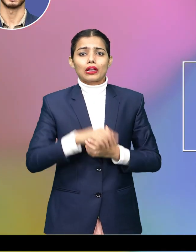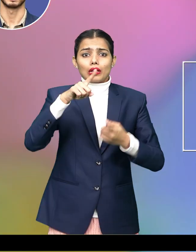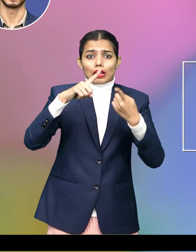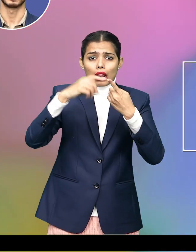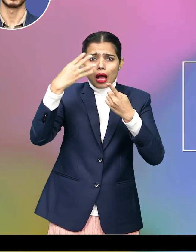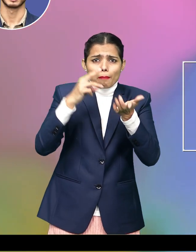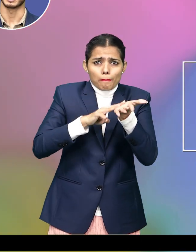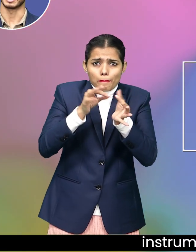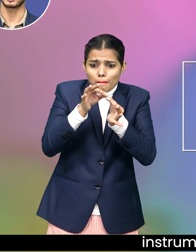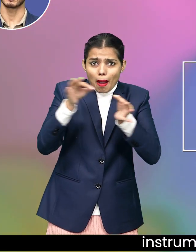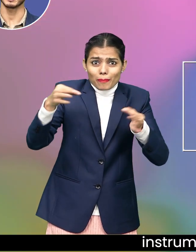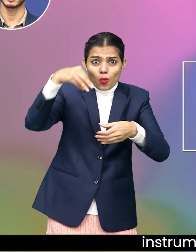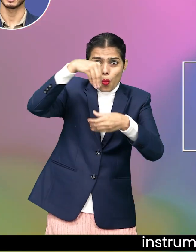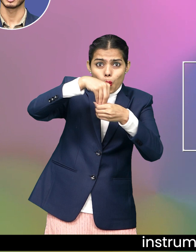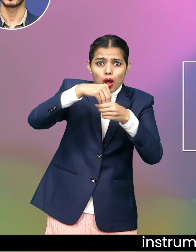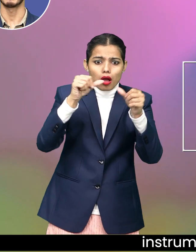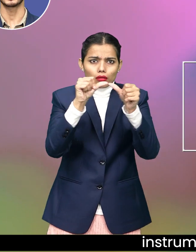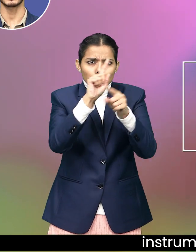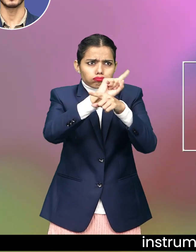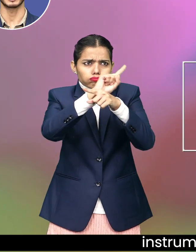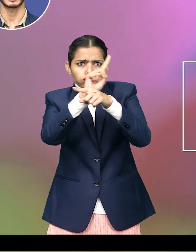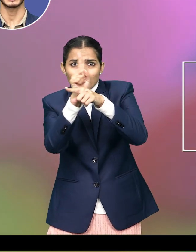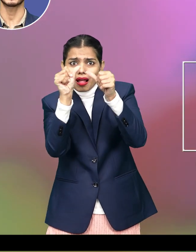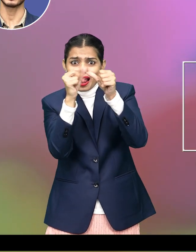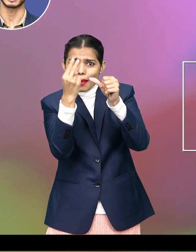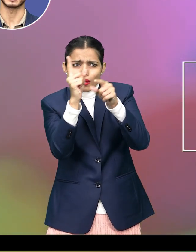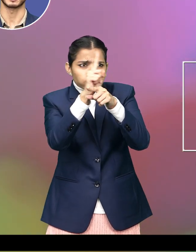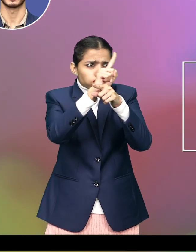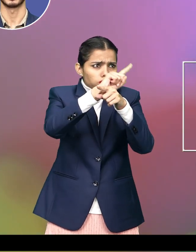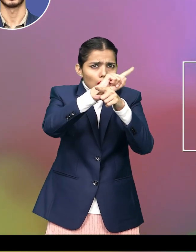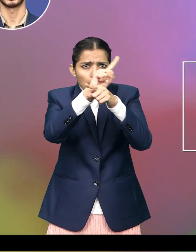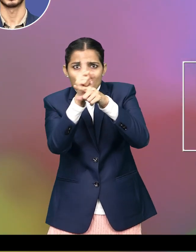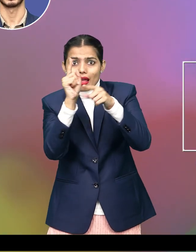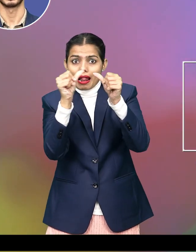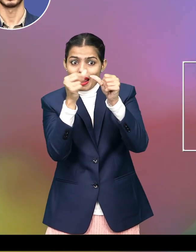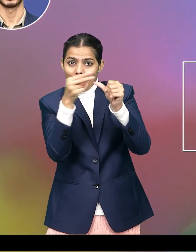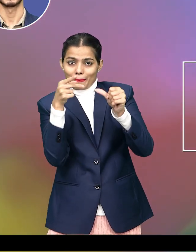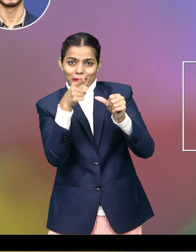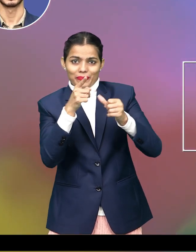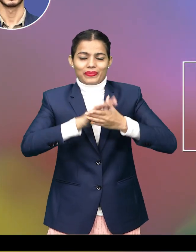ammeter, instrument to measure current in a circuit,